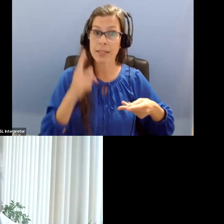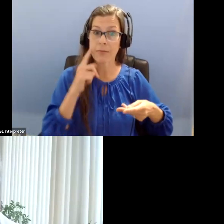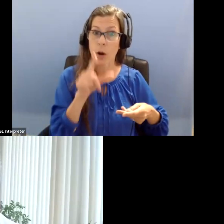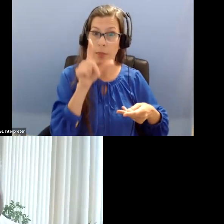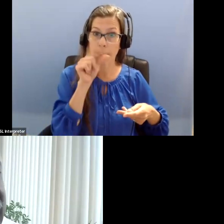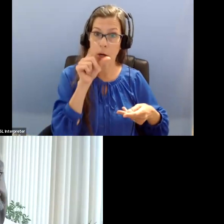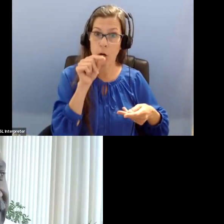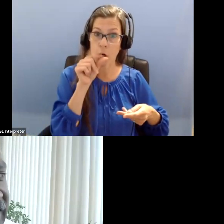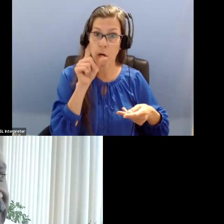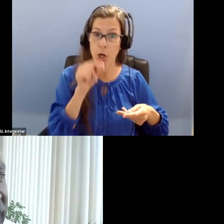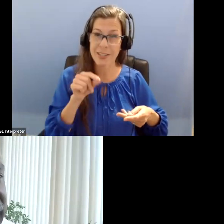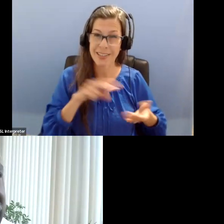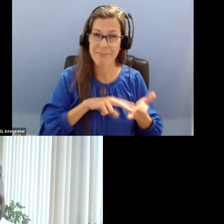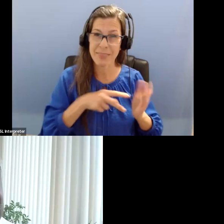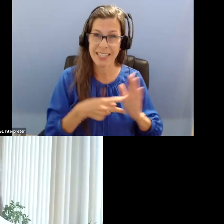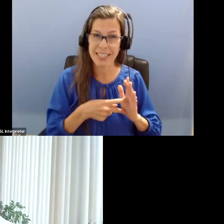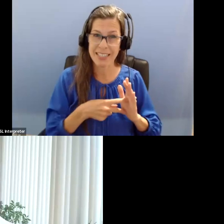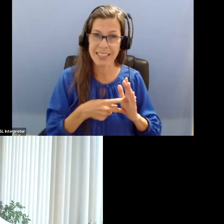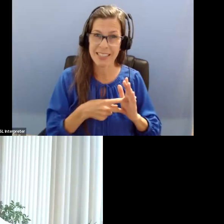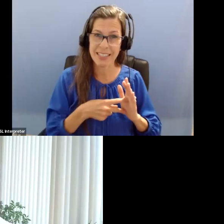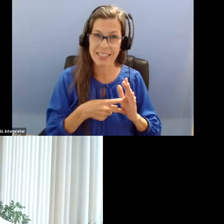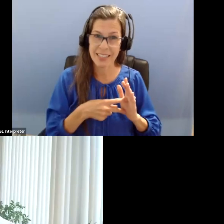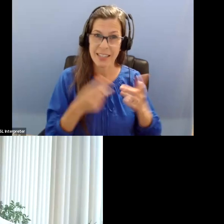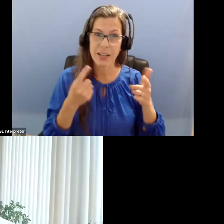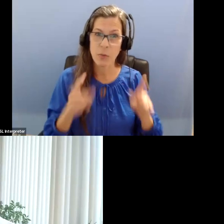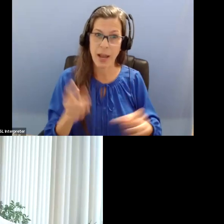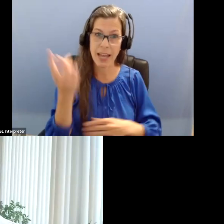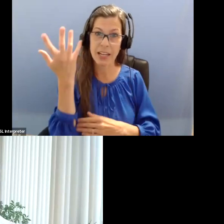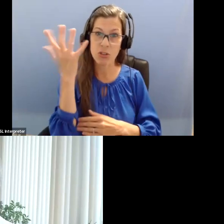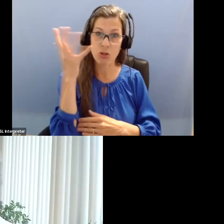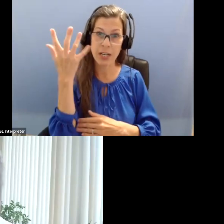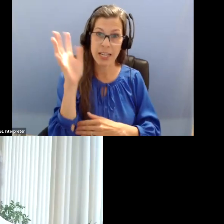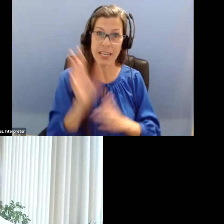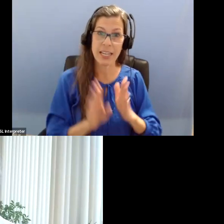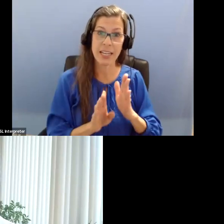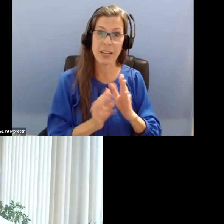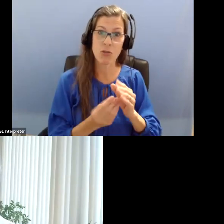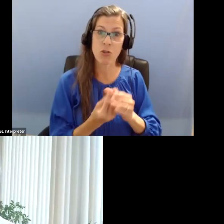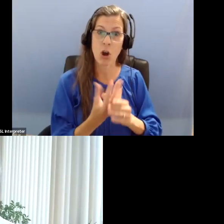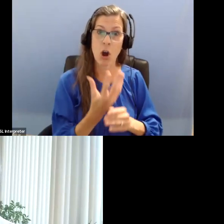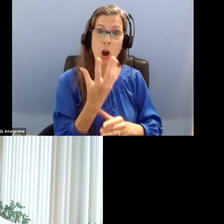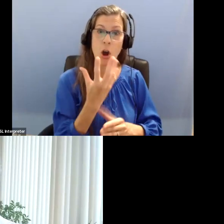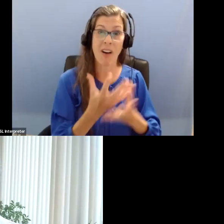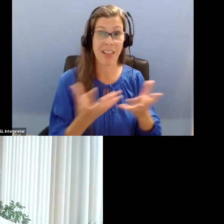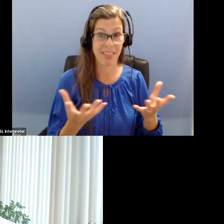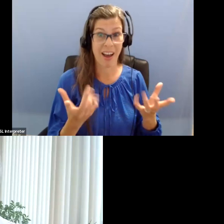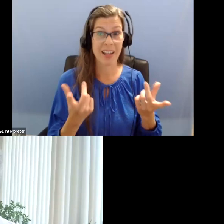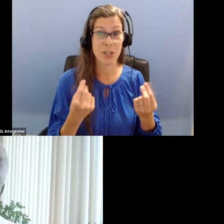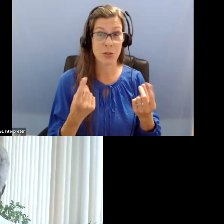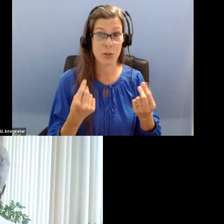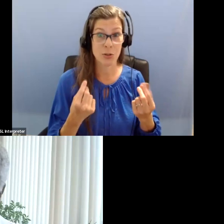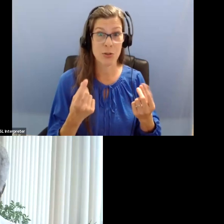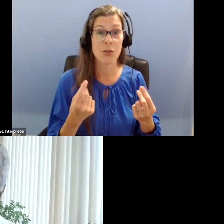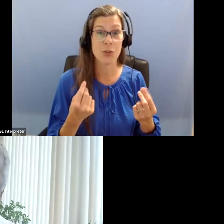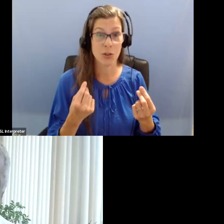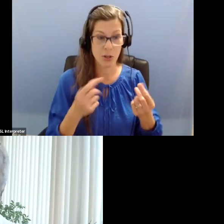that means is that in the development of a tree, there's lots of things that you have to do. And